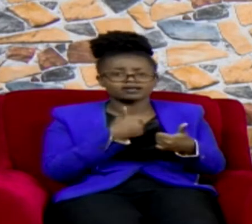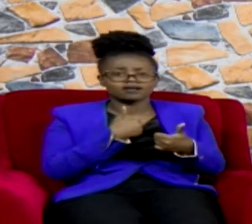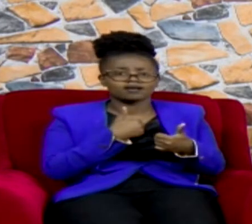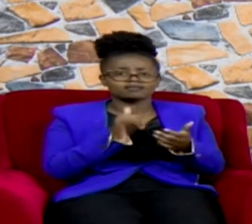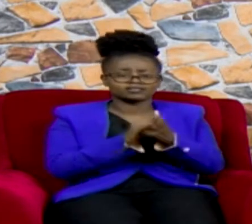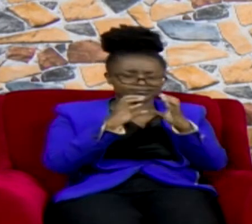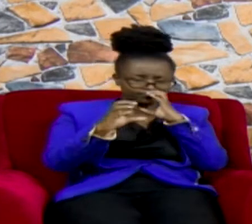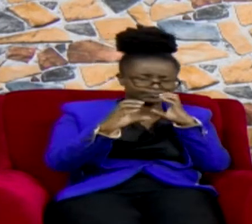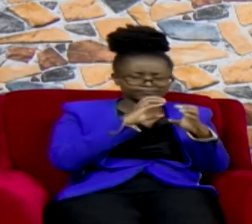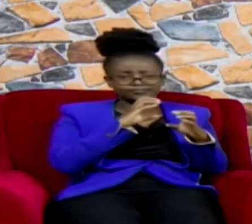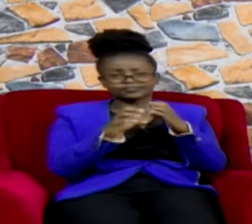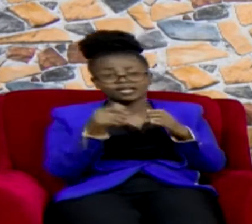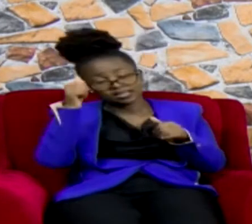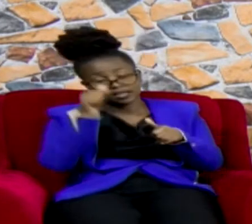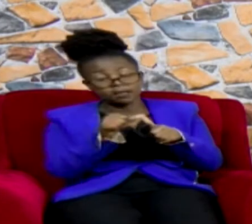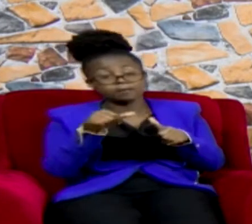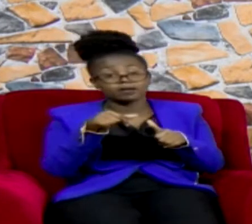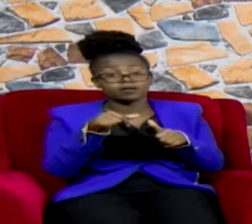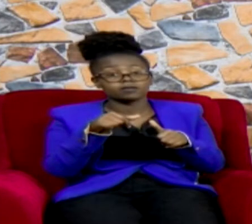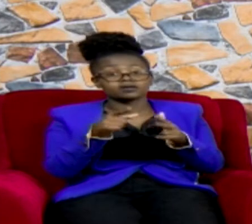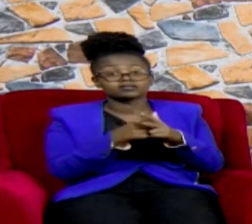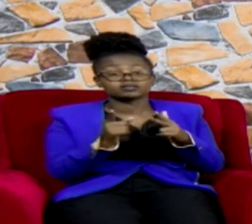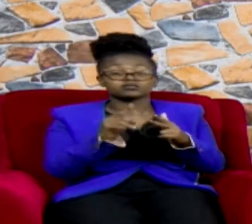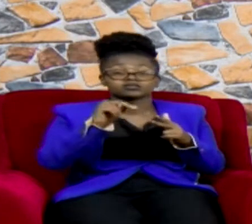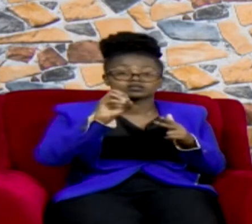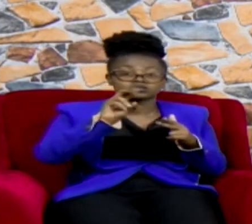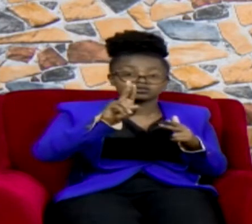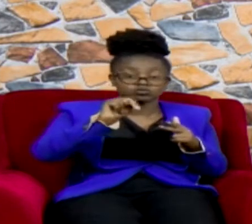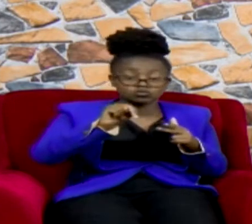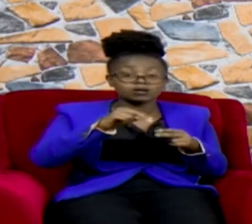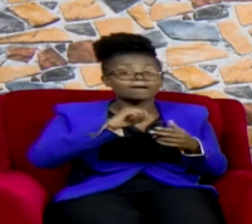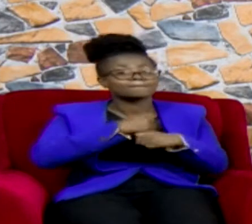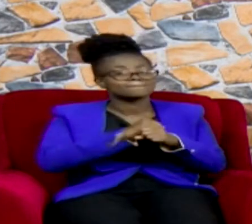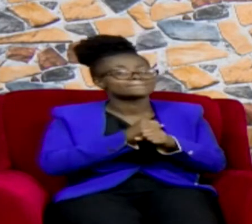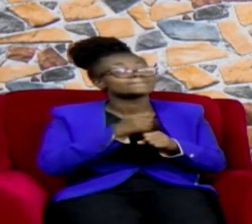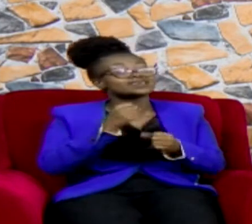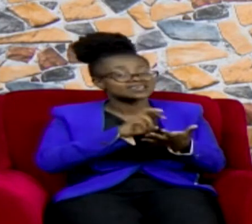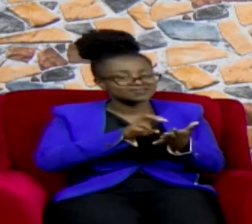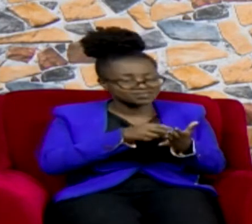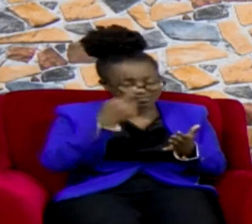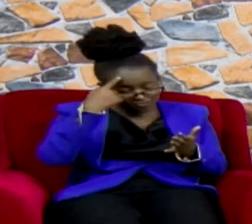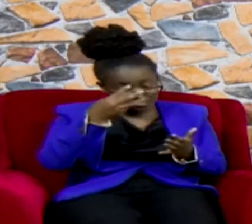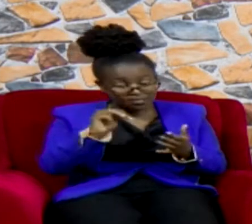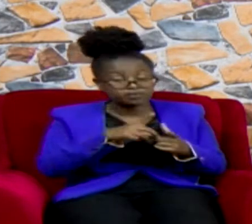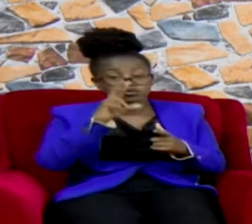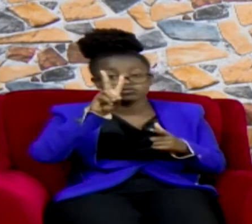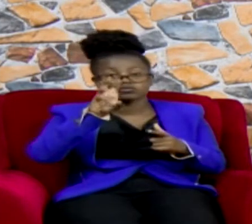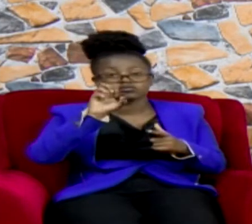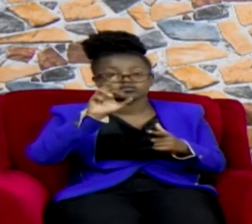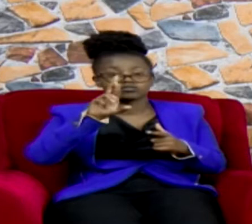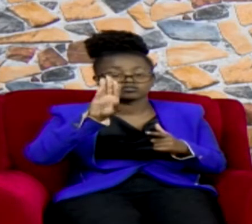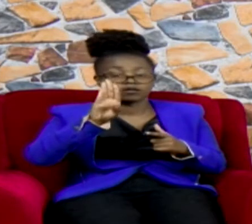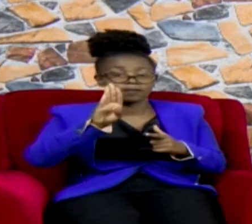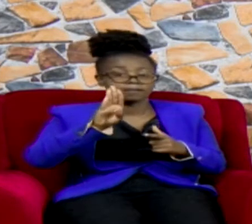that conversation. And remember, we were taught, start with the nouns, it has to make sense to them, then go to the verbs, then go to